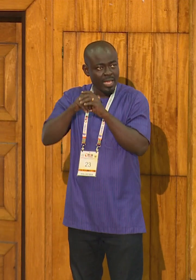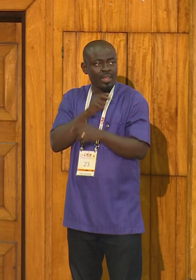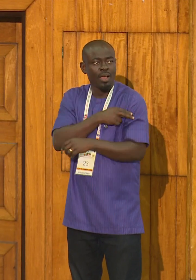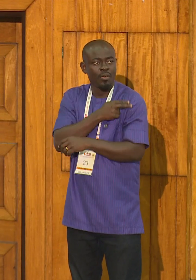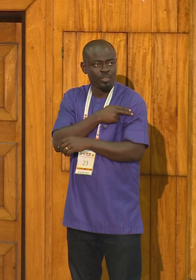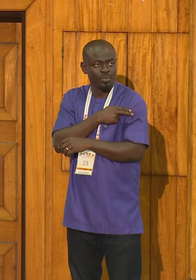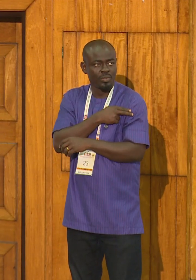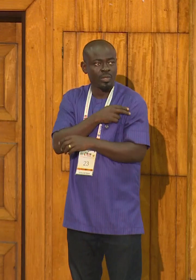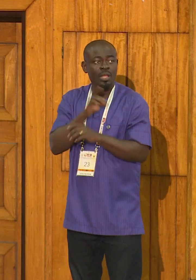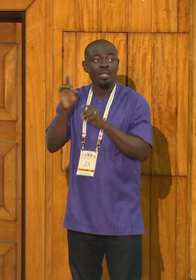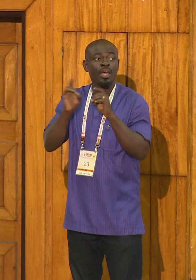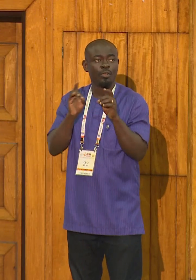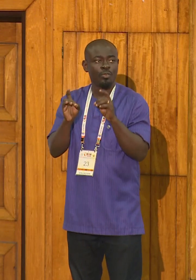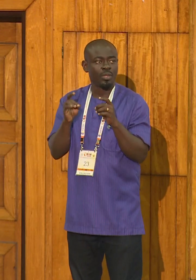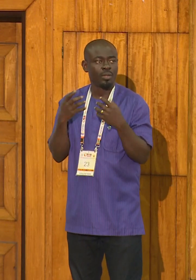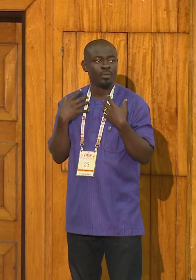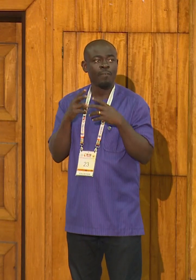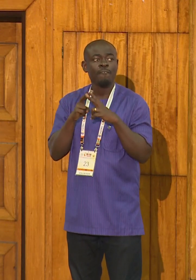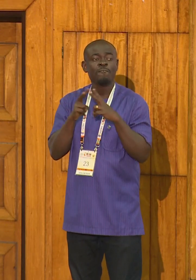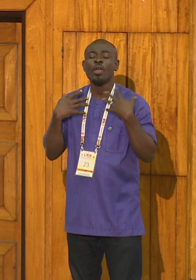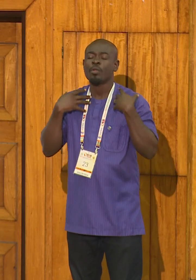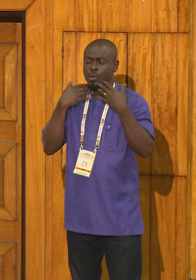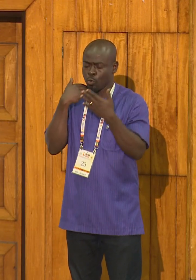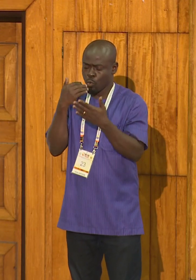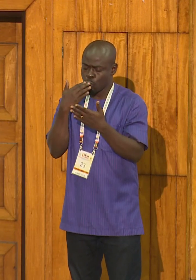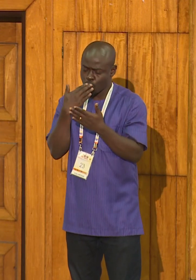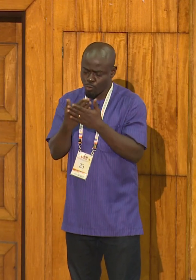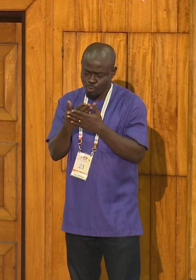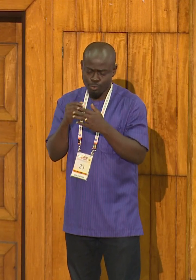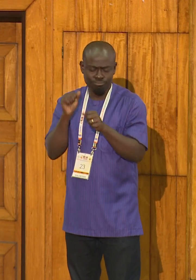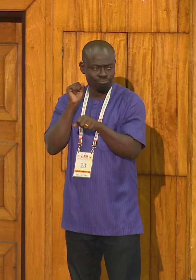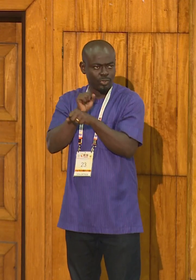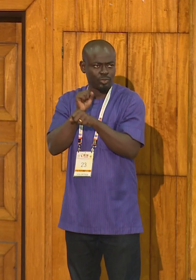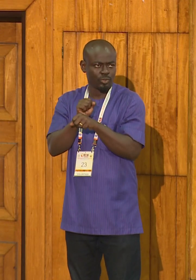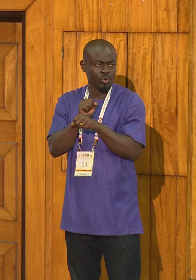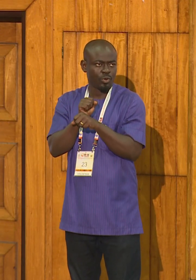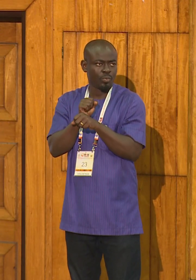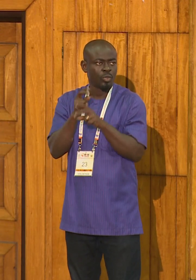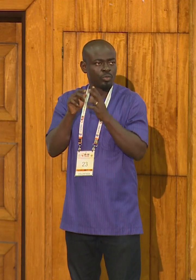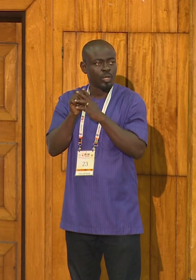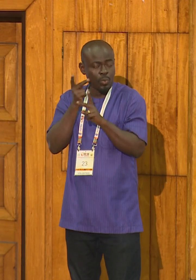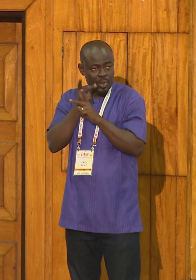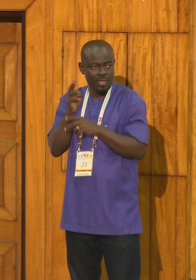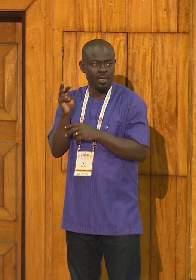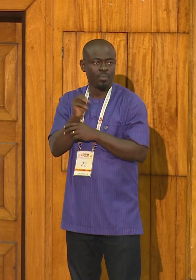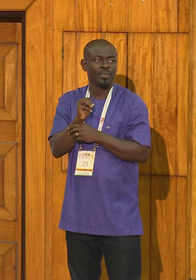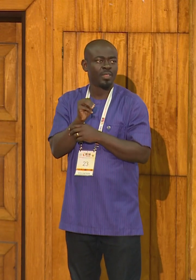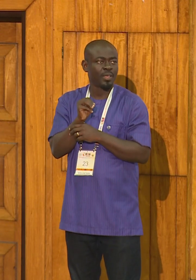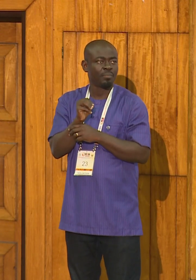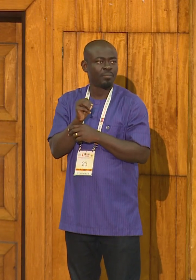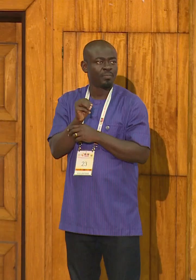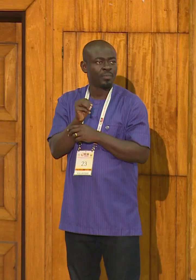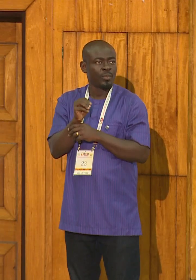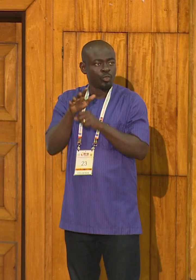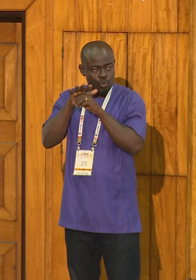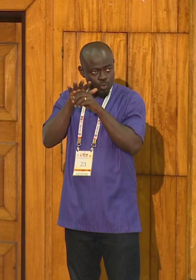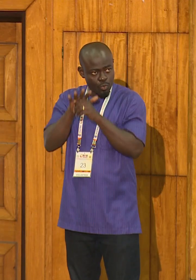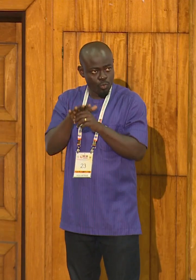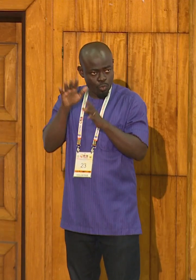facilities, they are doing a very good job in ensuring that we retain them in care as well as have their viral